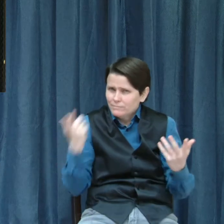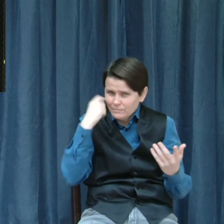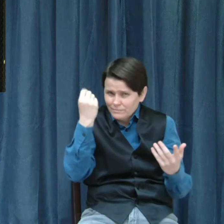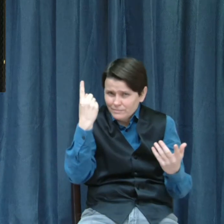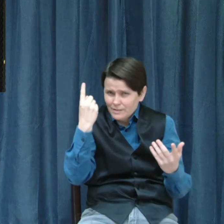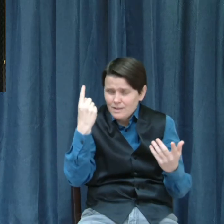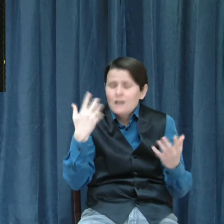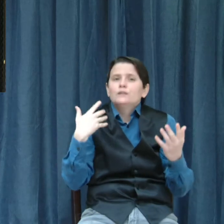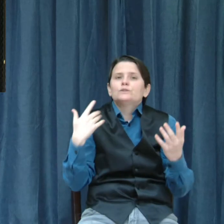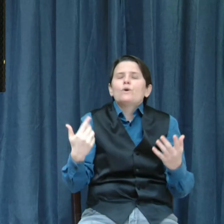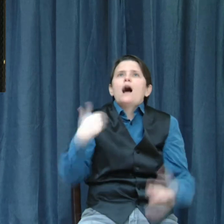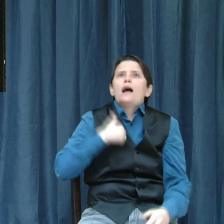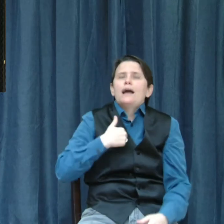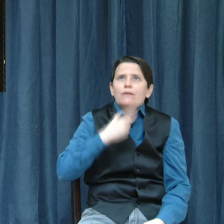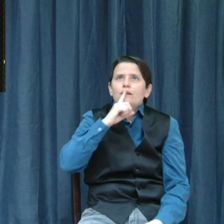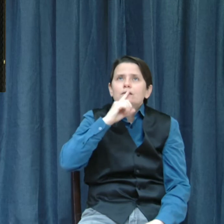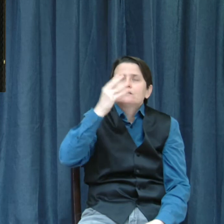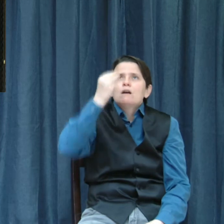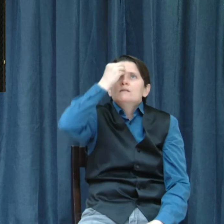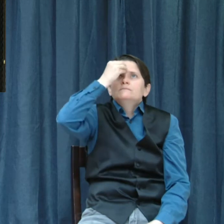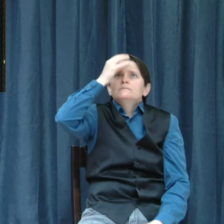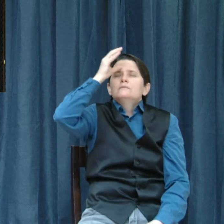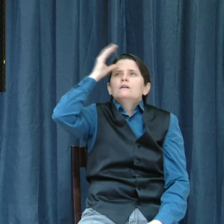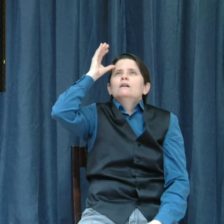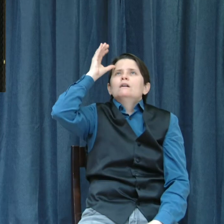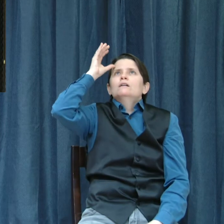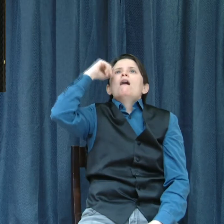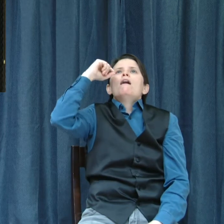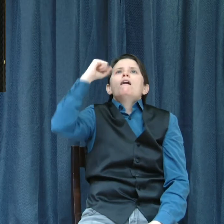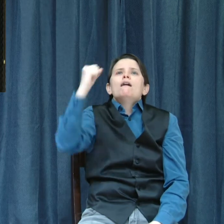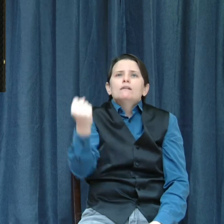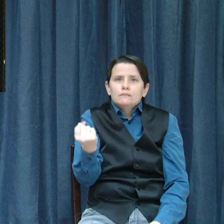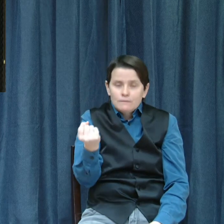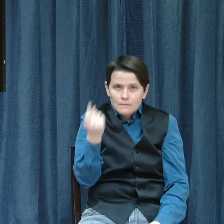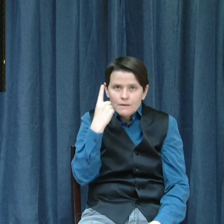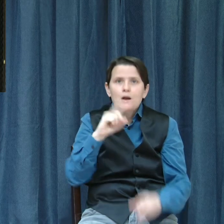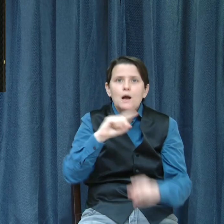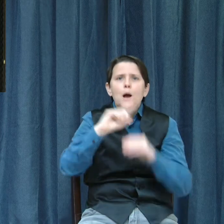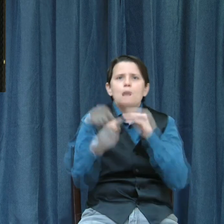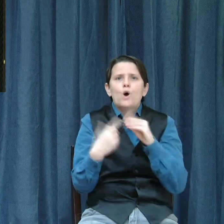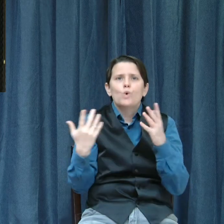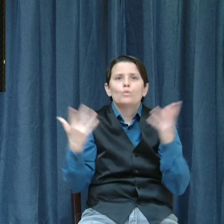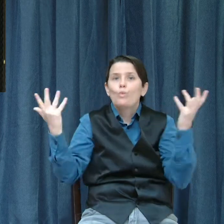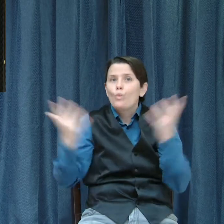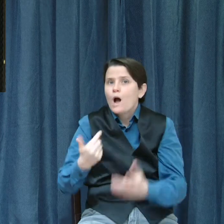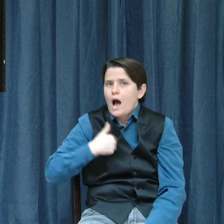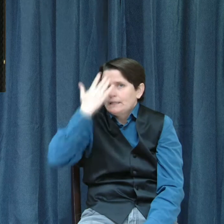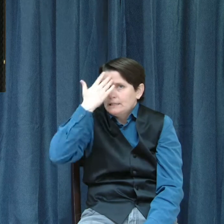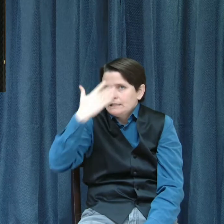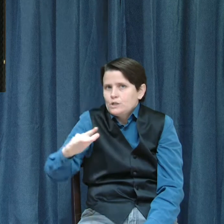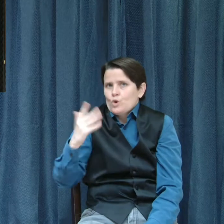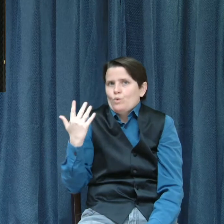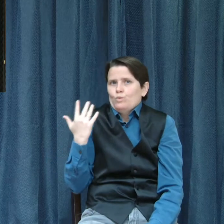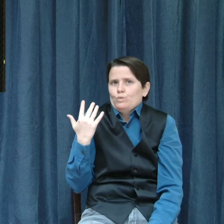in that time about not knowing, right? About how for